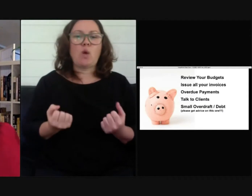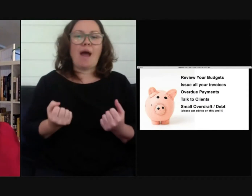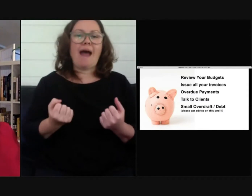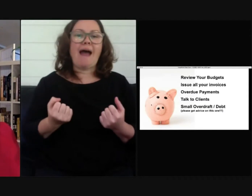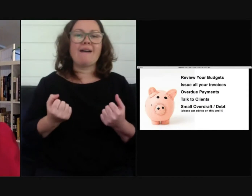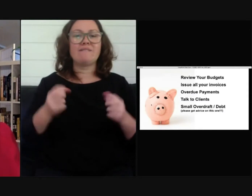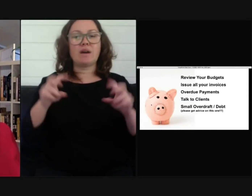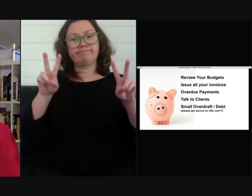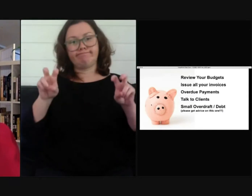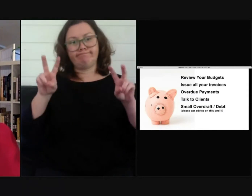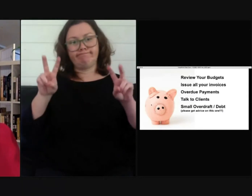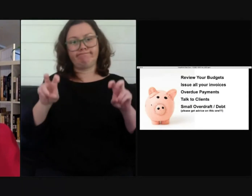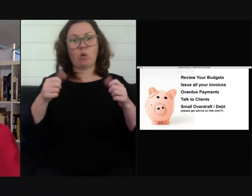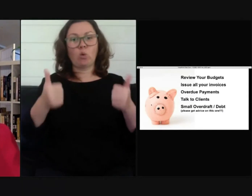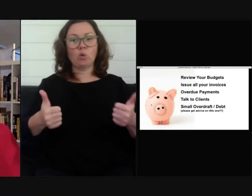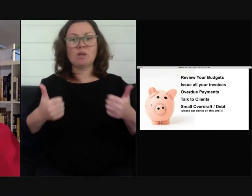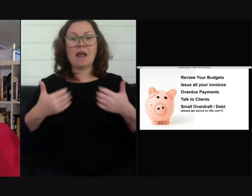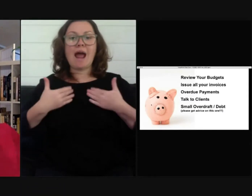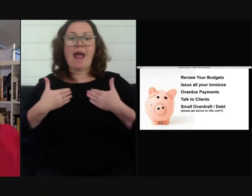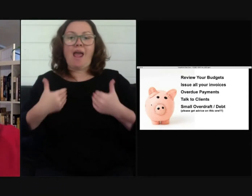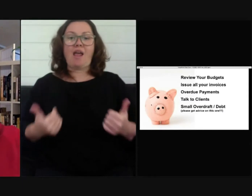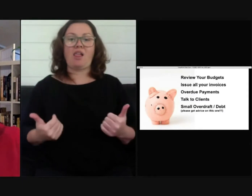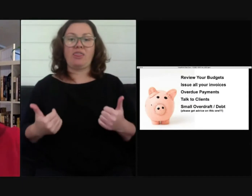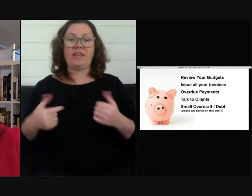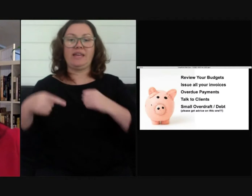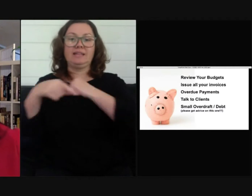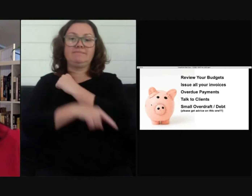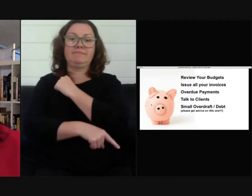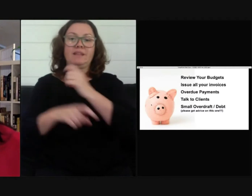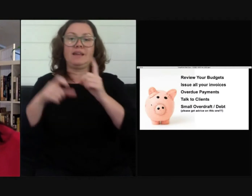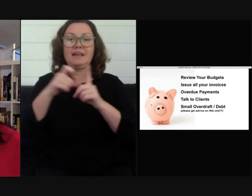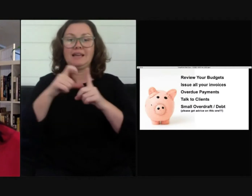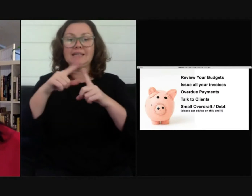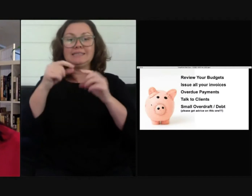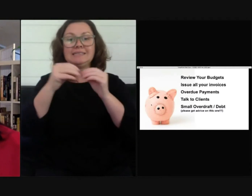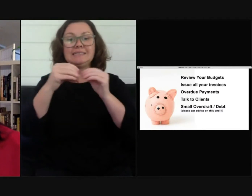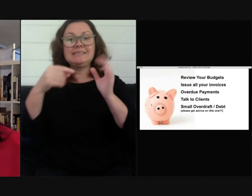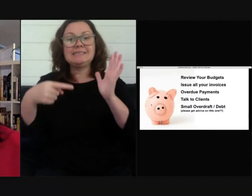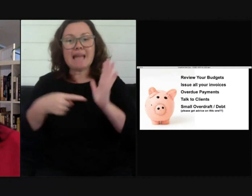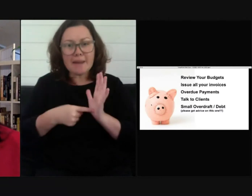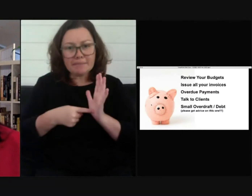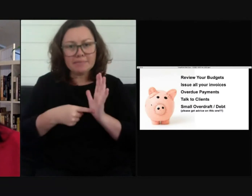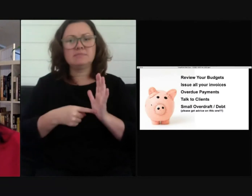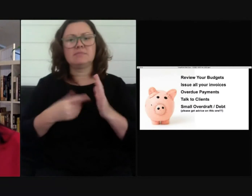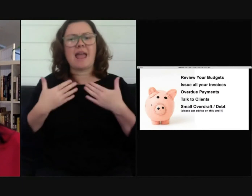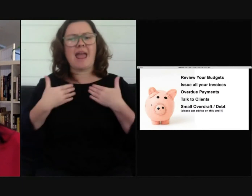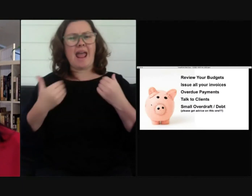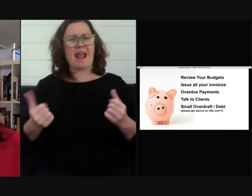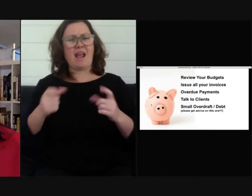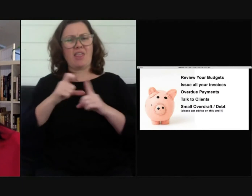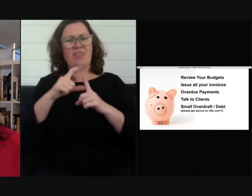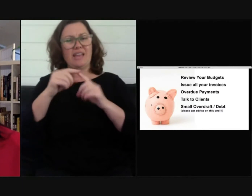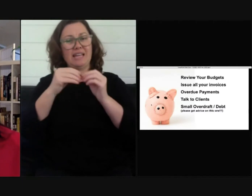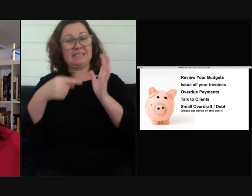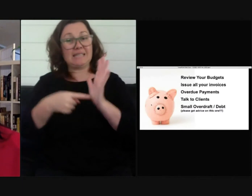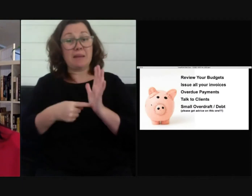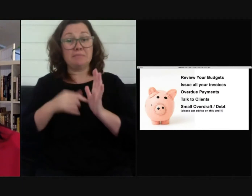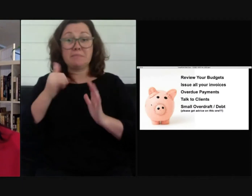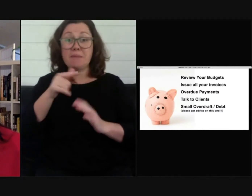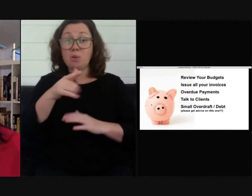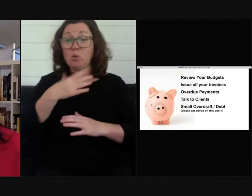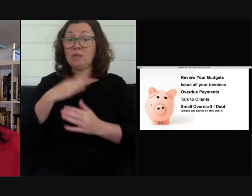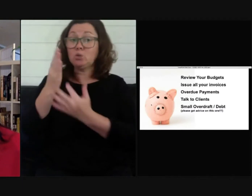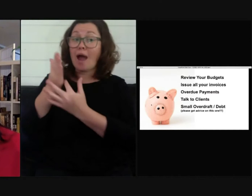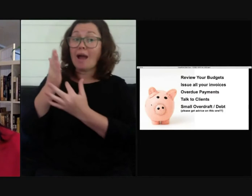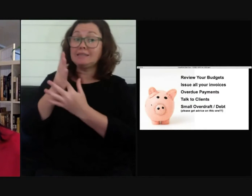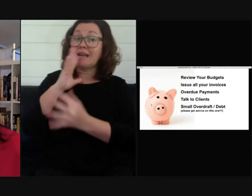I mean trying to organise one of the government-supported loan programs or talking to your